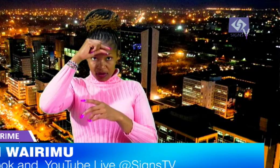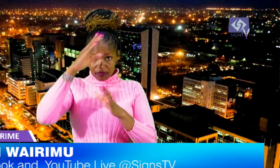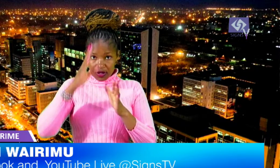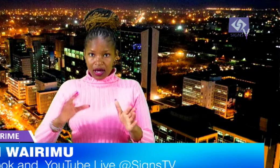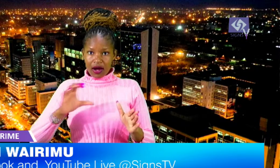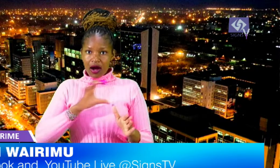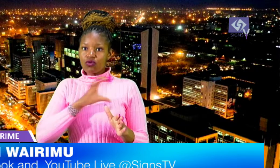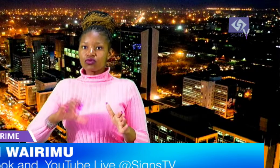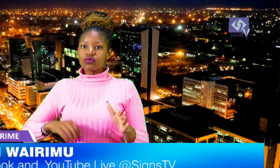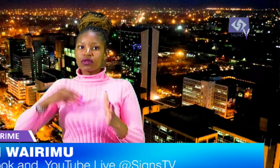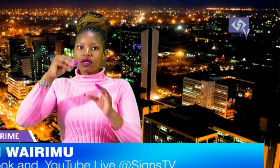irrigation scheme.